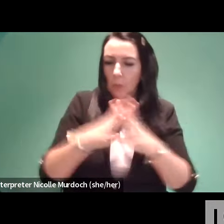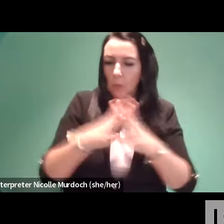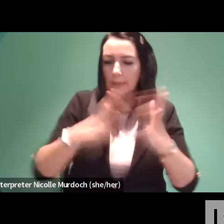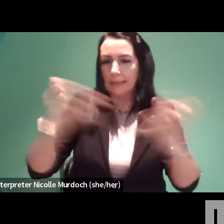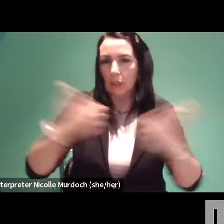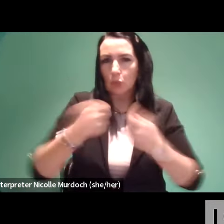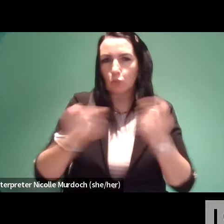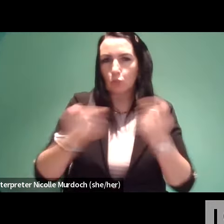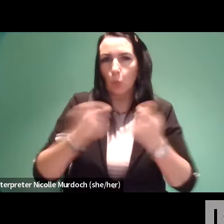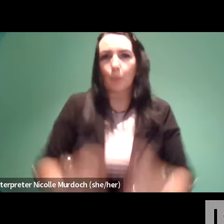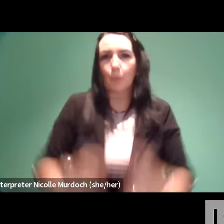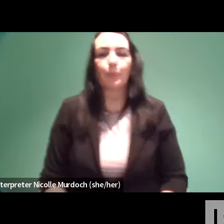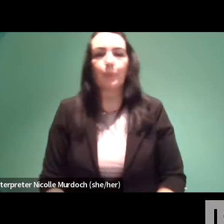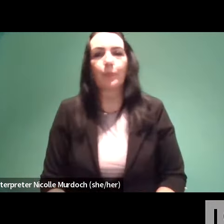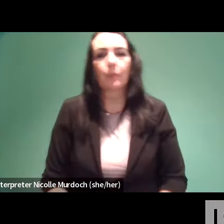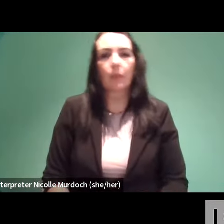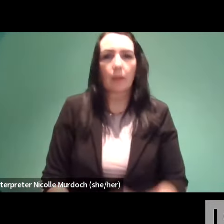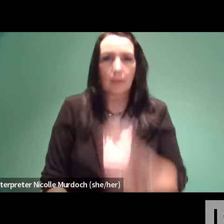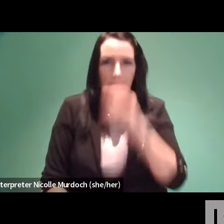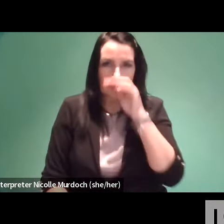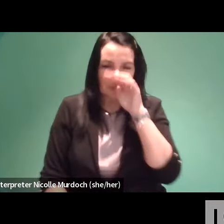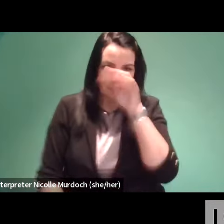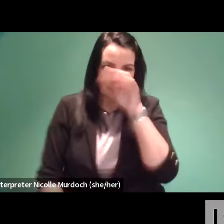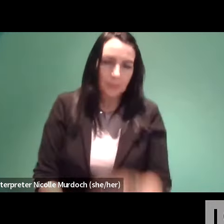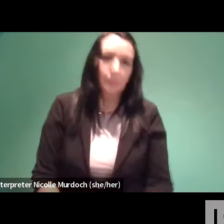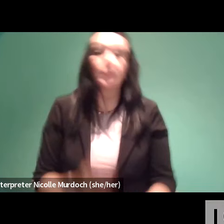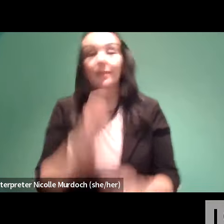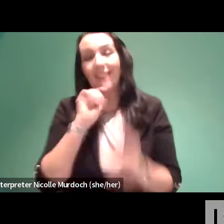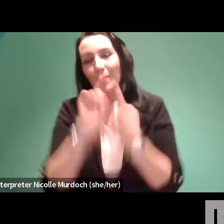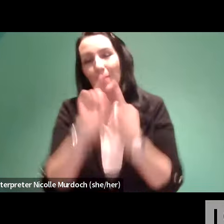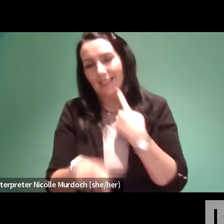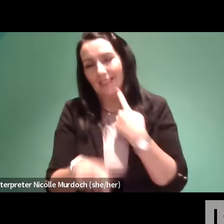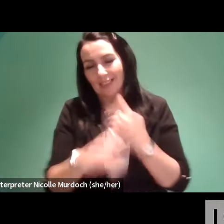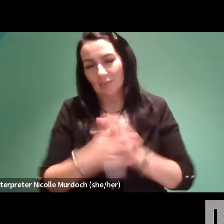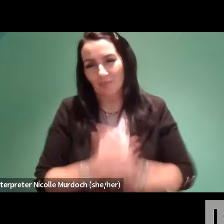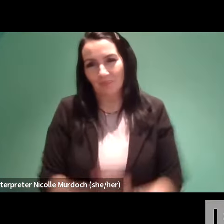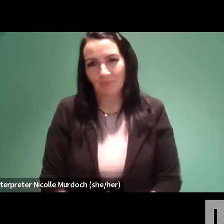Fighting divide. I get to ask the best question. Yes.